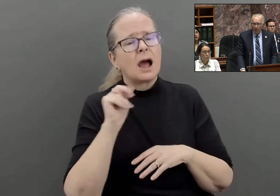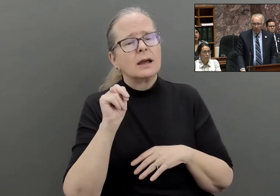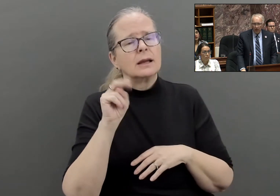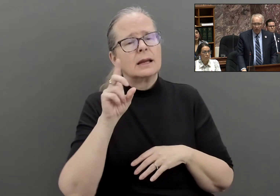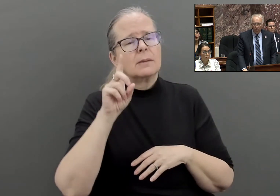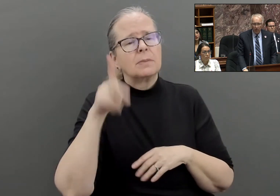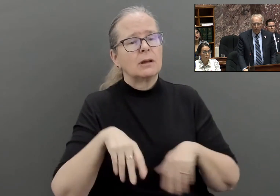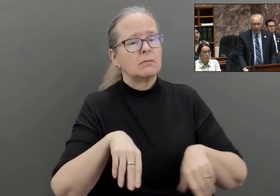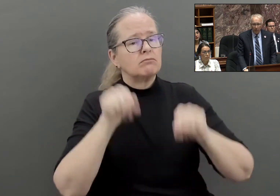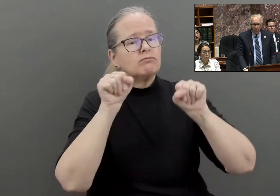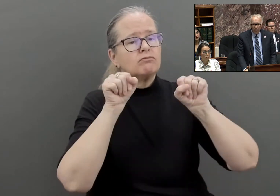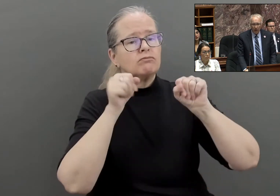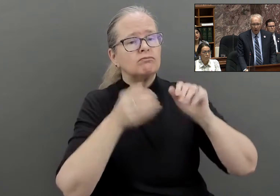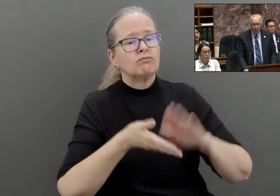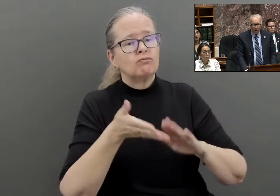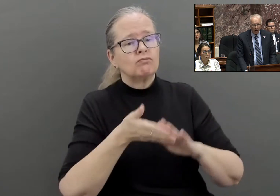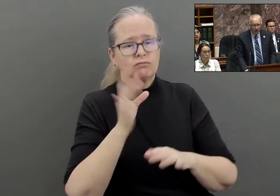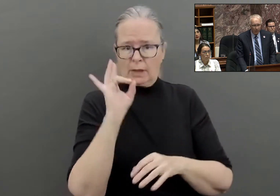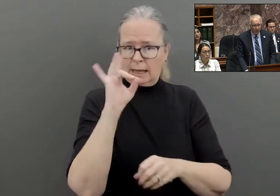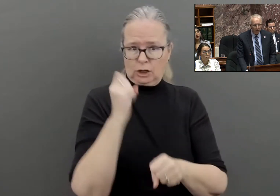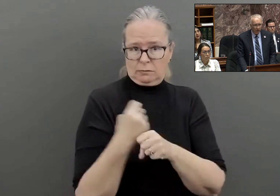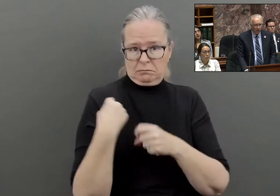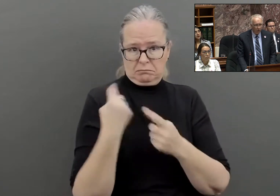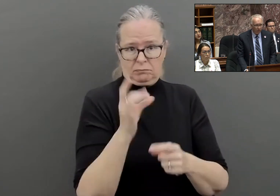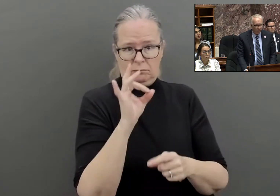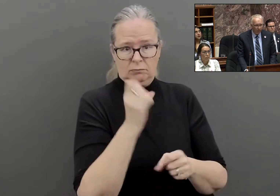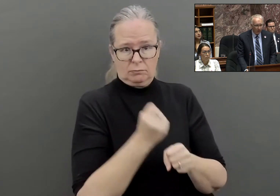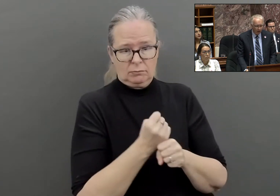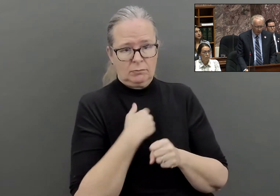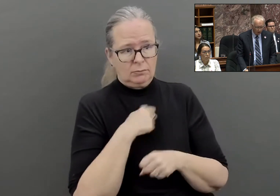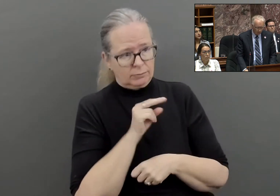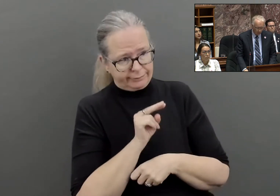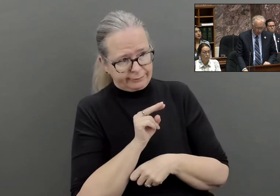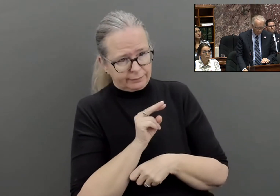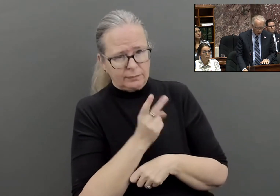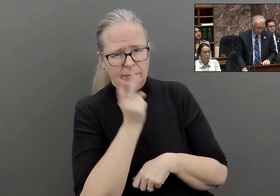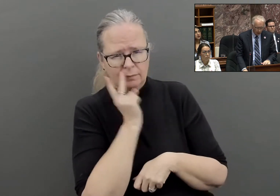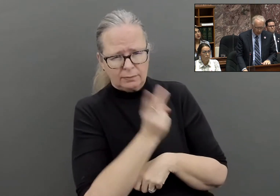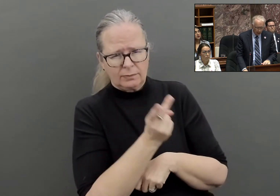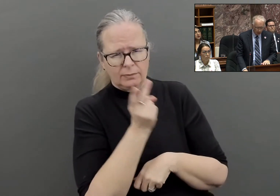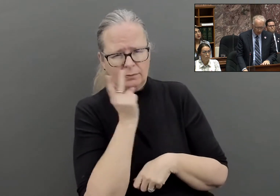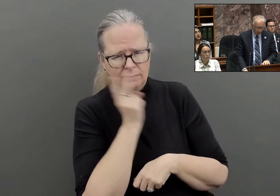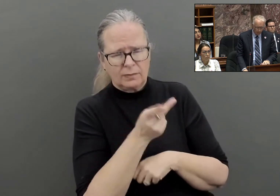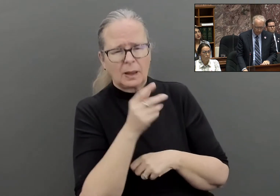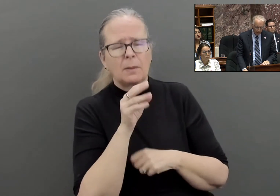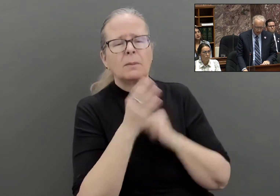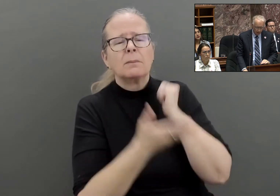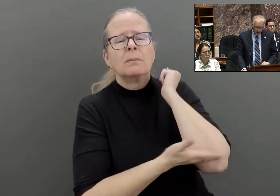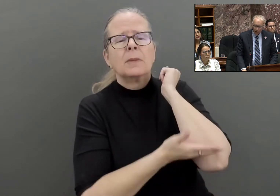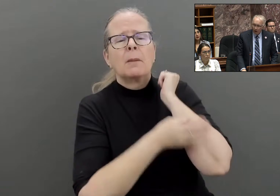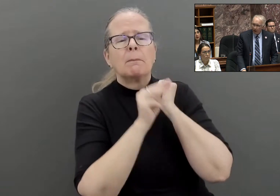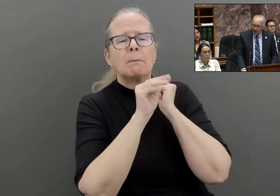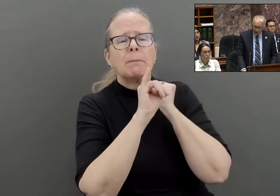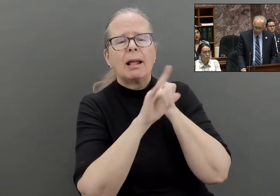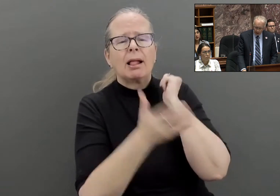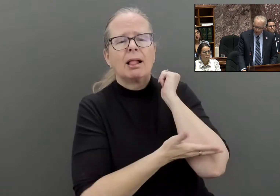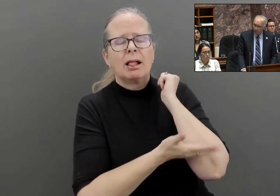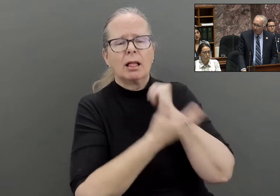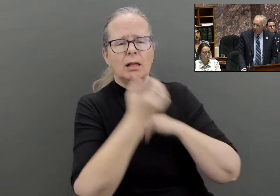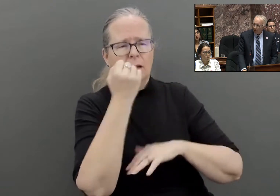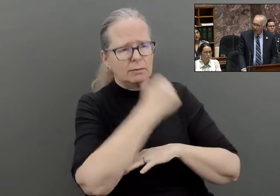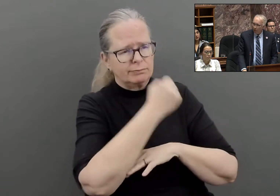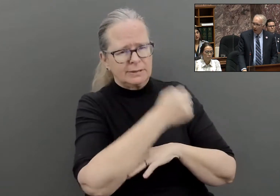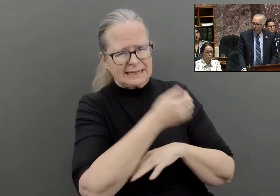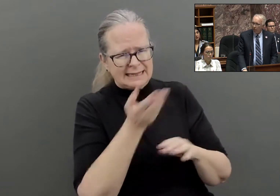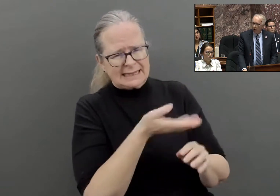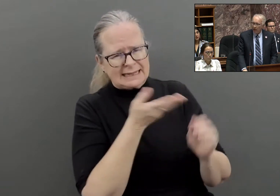warned about the increase in the duties, and here we are now facing the 34% increase that we knew about a year ago. The NDP, what